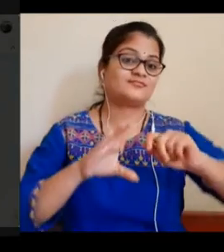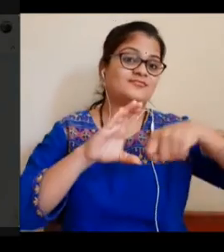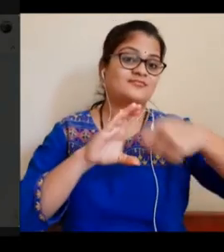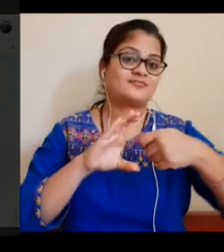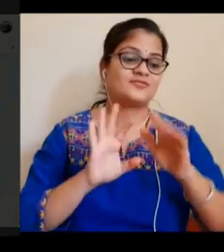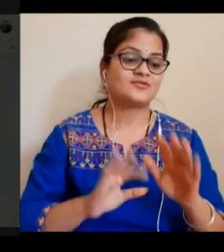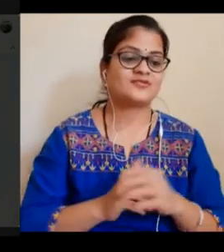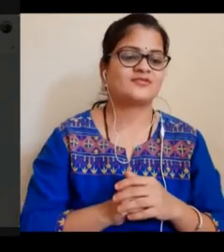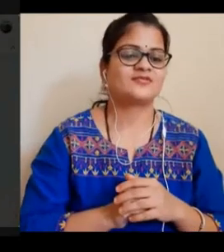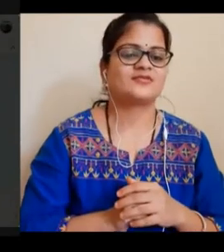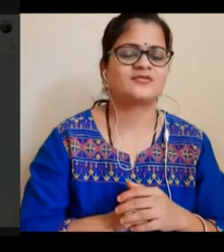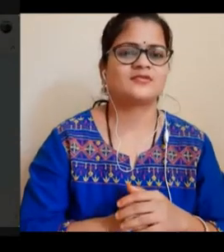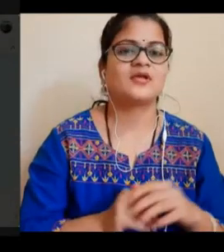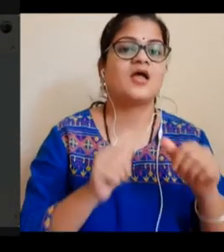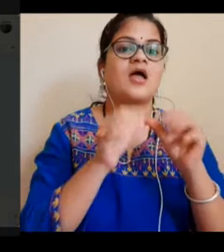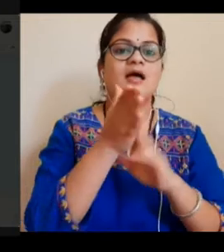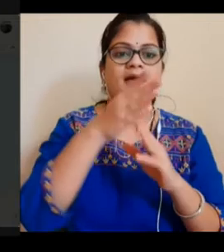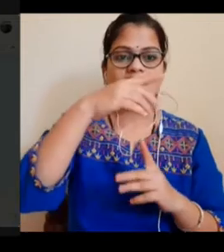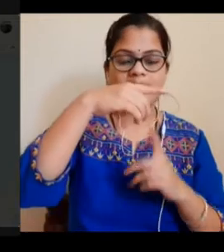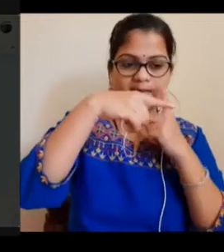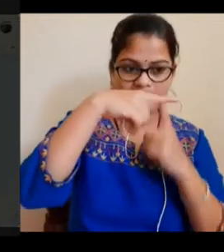wait for a few seconds. Okay, then Amit,